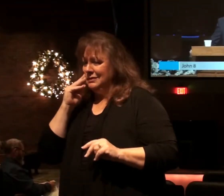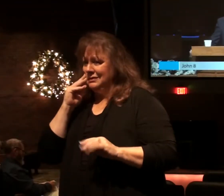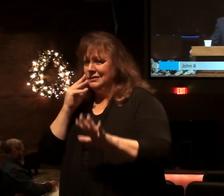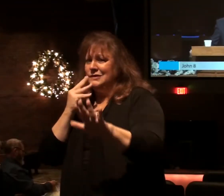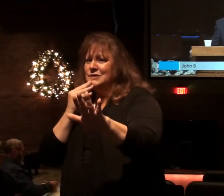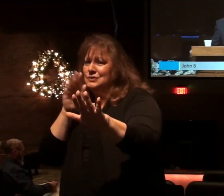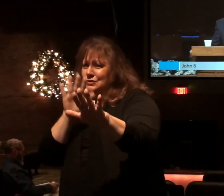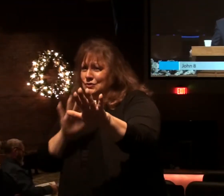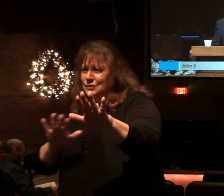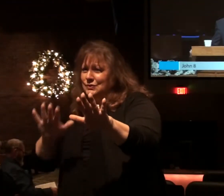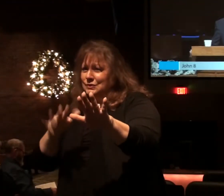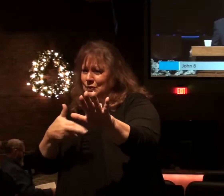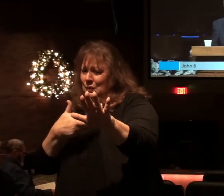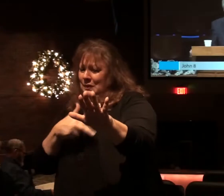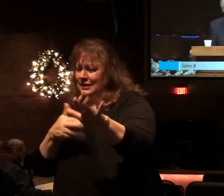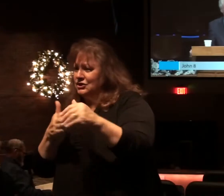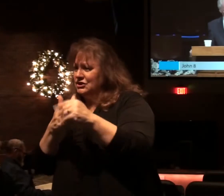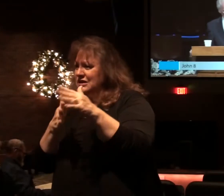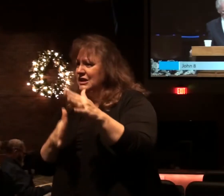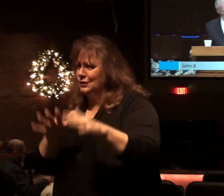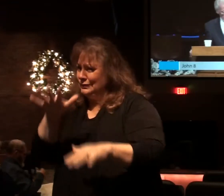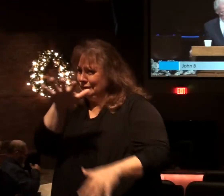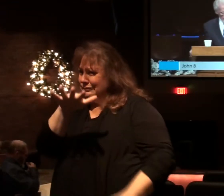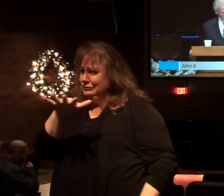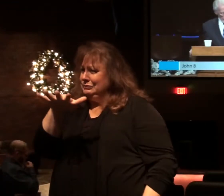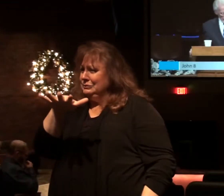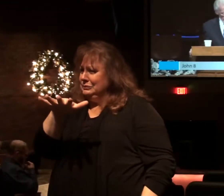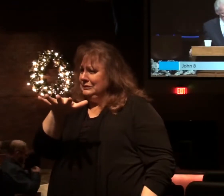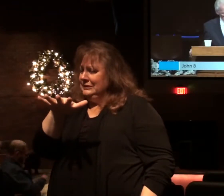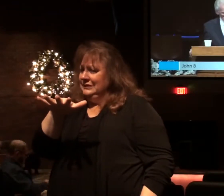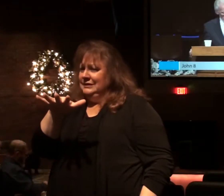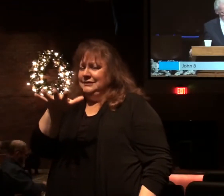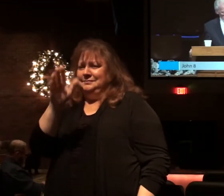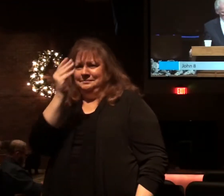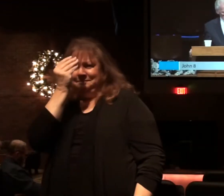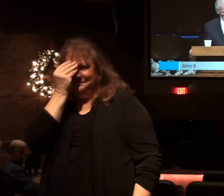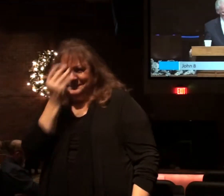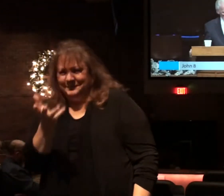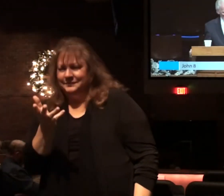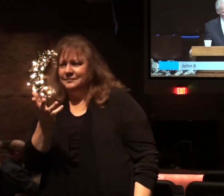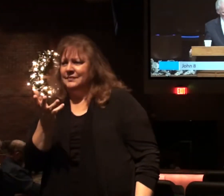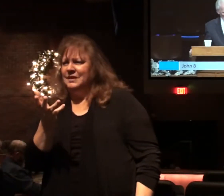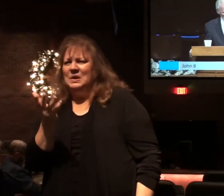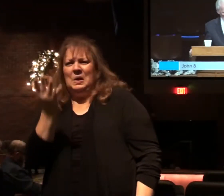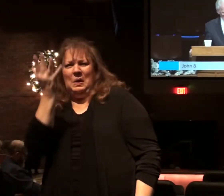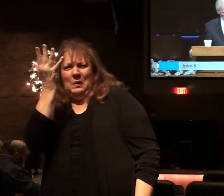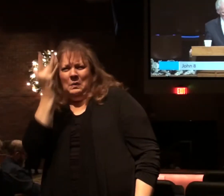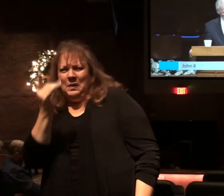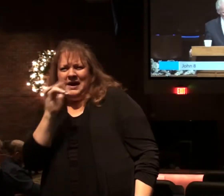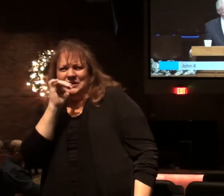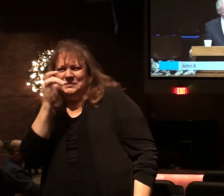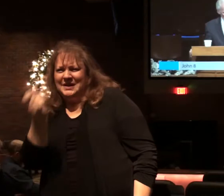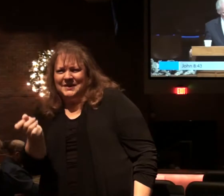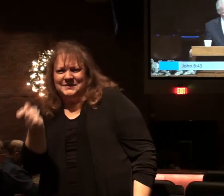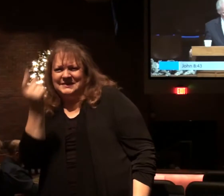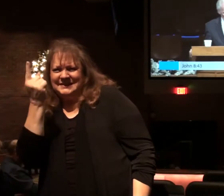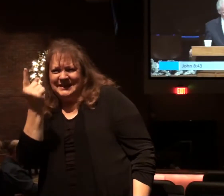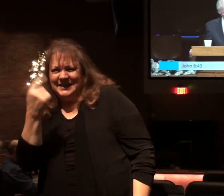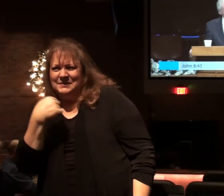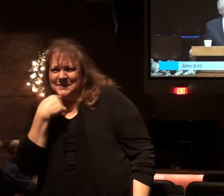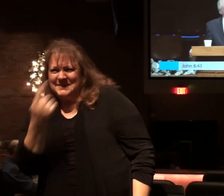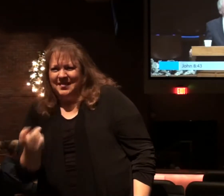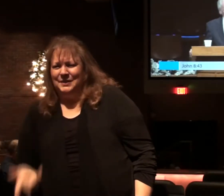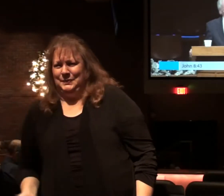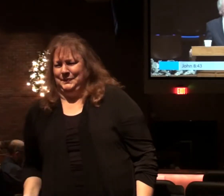people, Jewish religious leaders. And he tells them, verse 43, why do you not understand what I